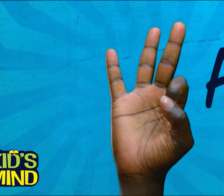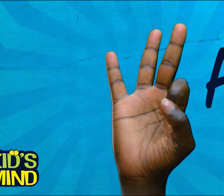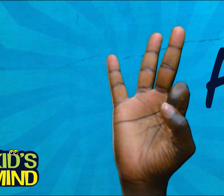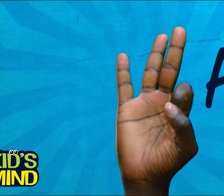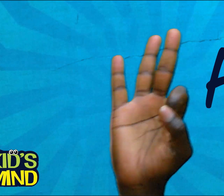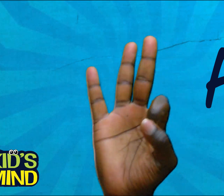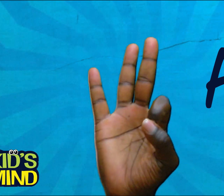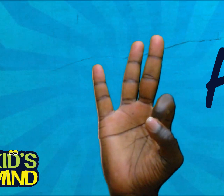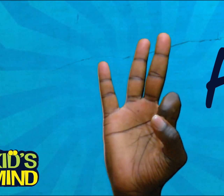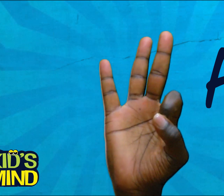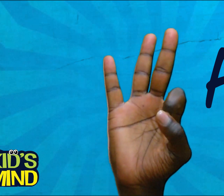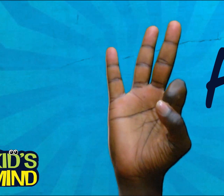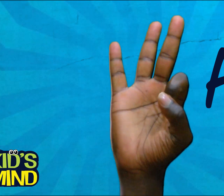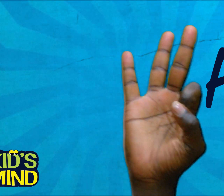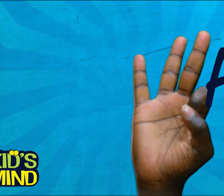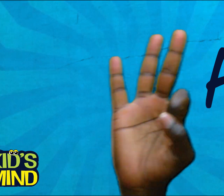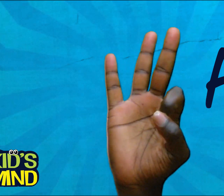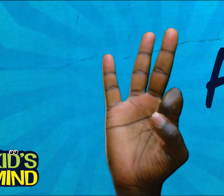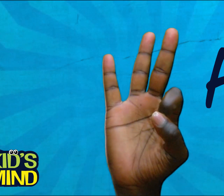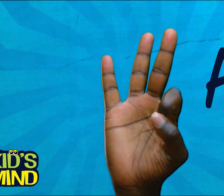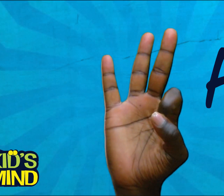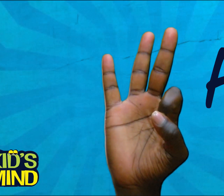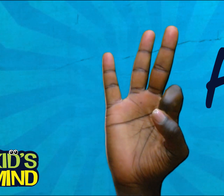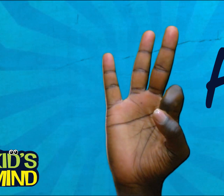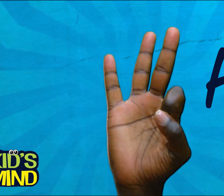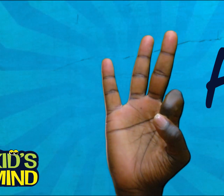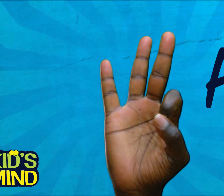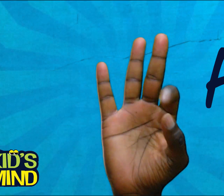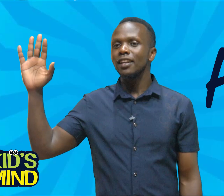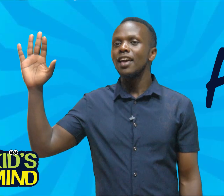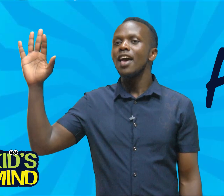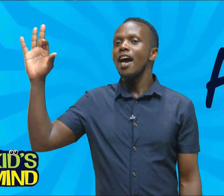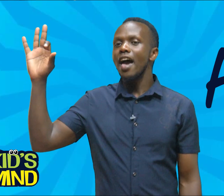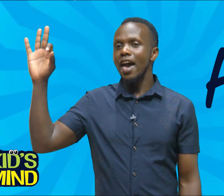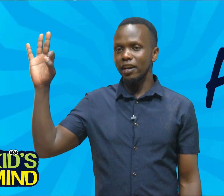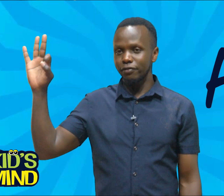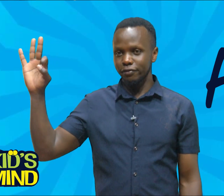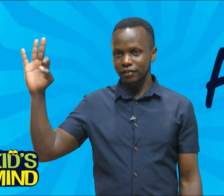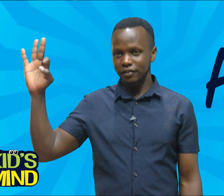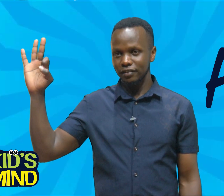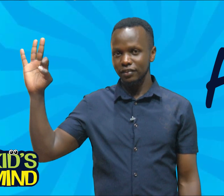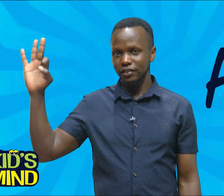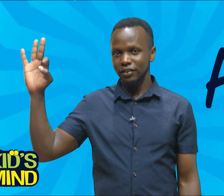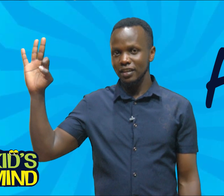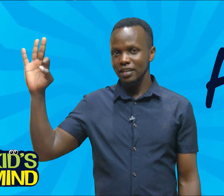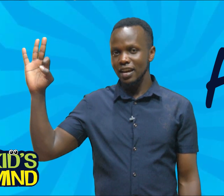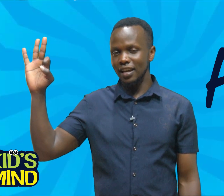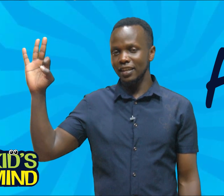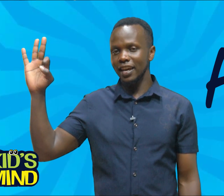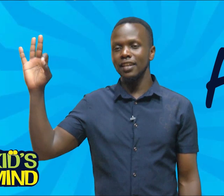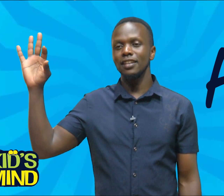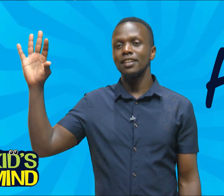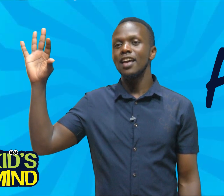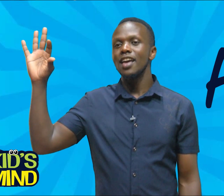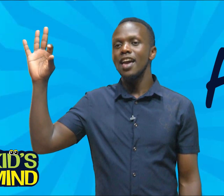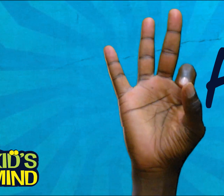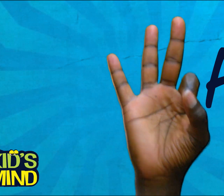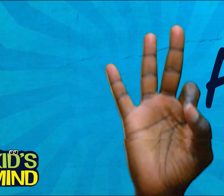thumb finger like that. Again, F. Again, F.